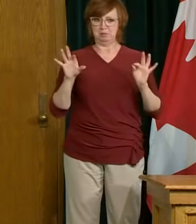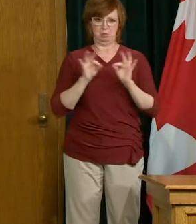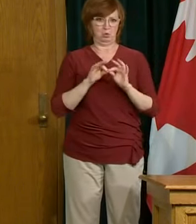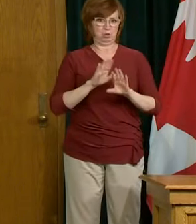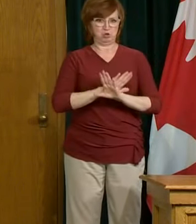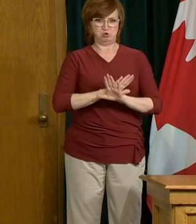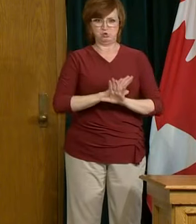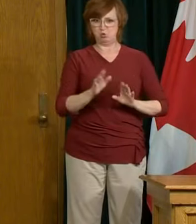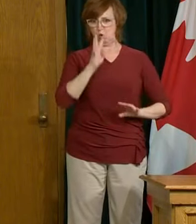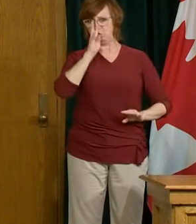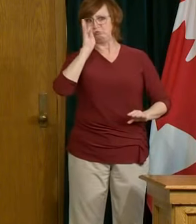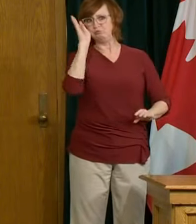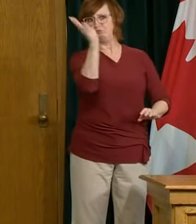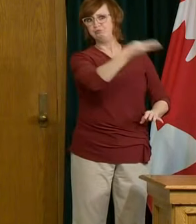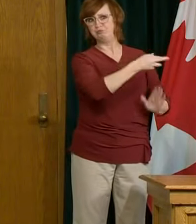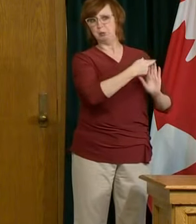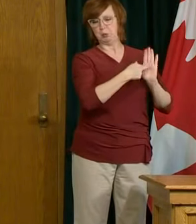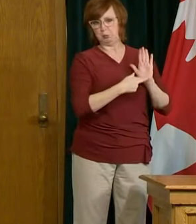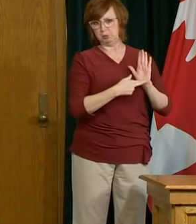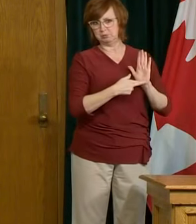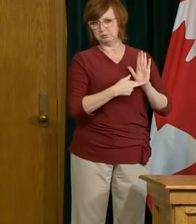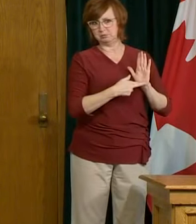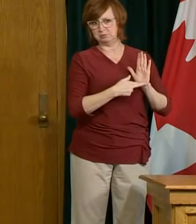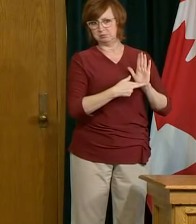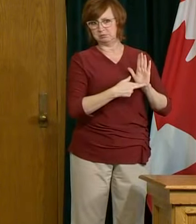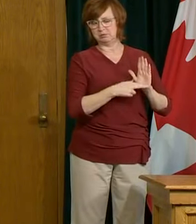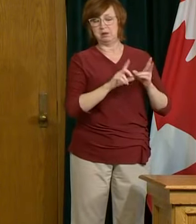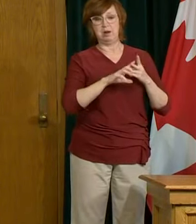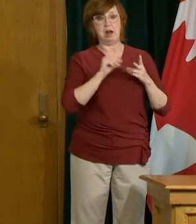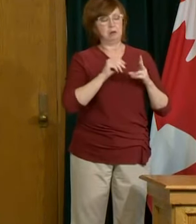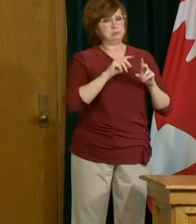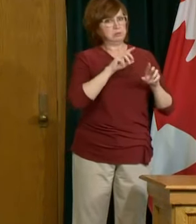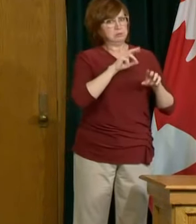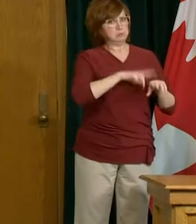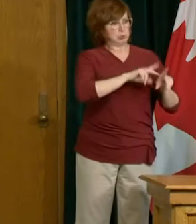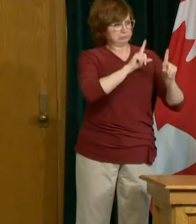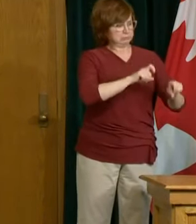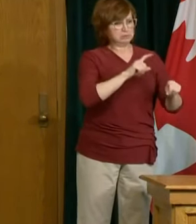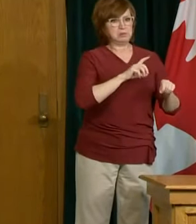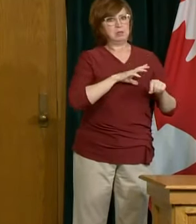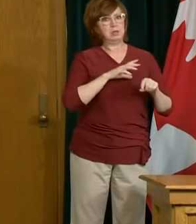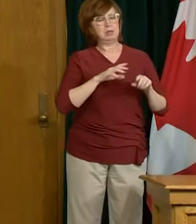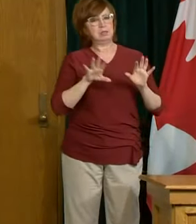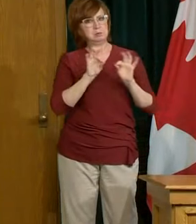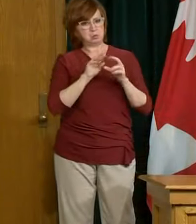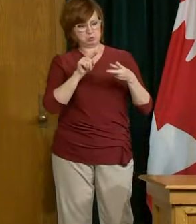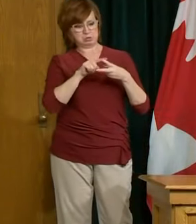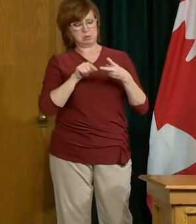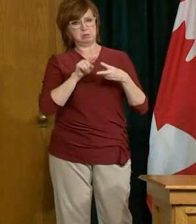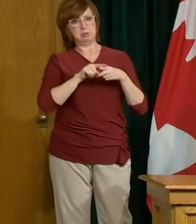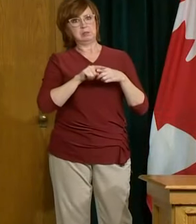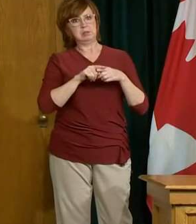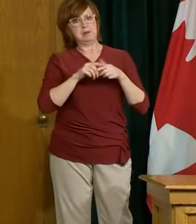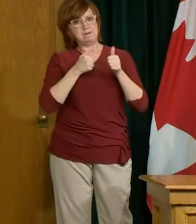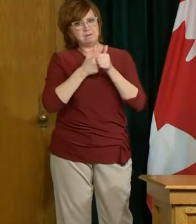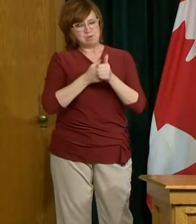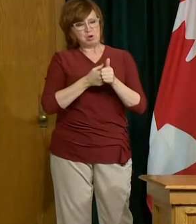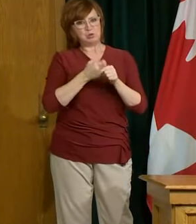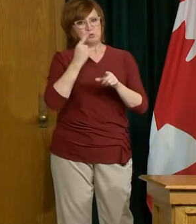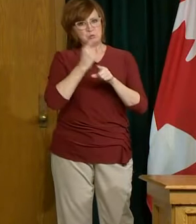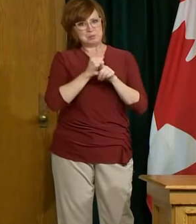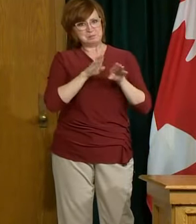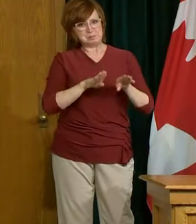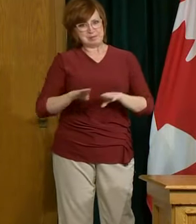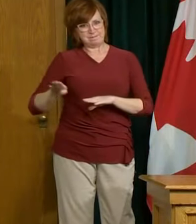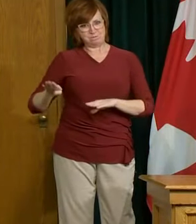in terms of not seeking testing, but not to be complacent in terms of the way we behave, because while Saskatchewan is reopening,